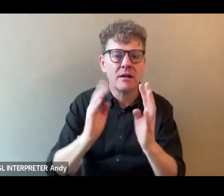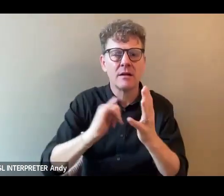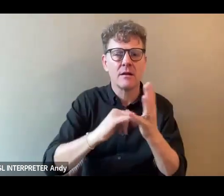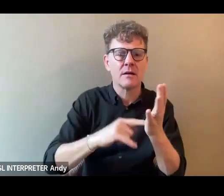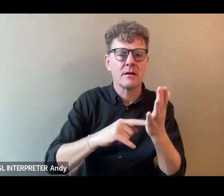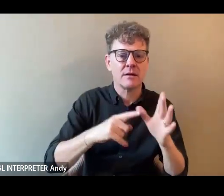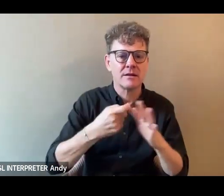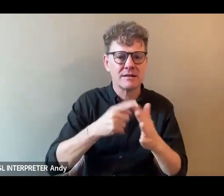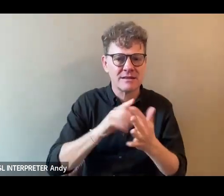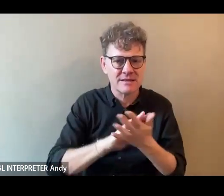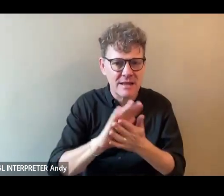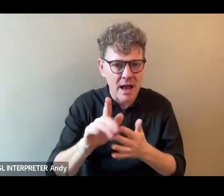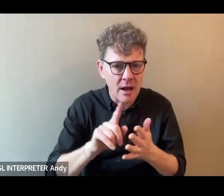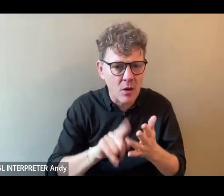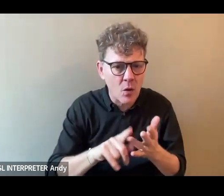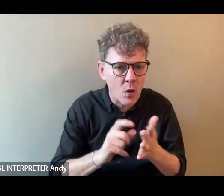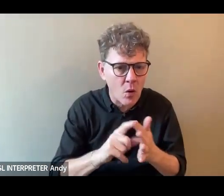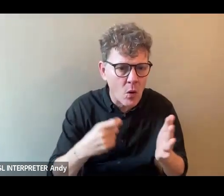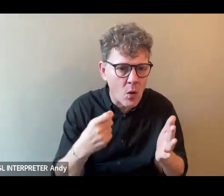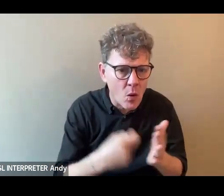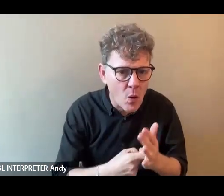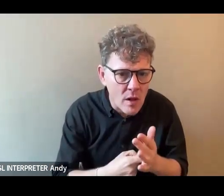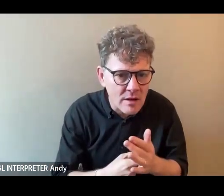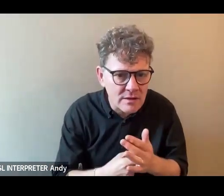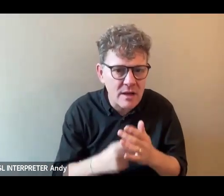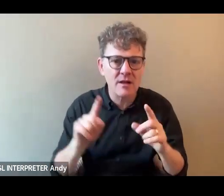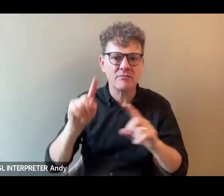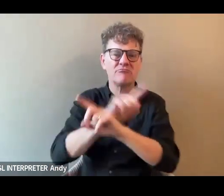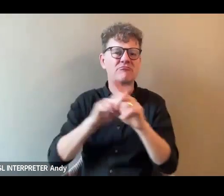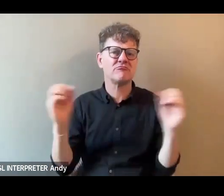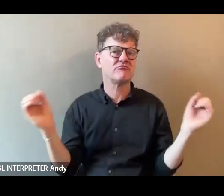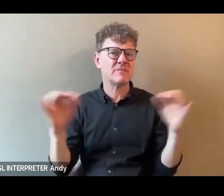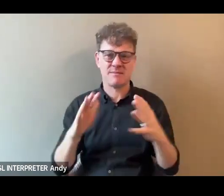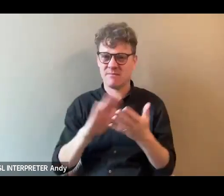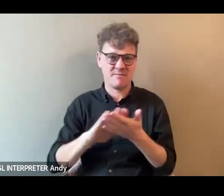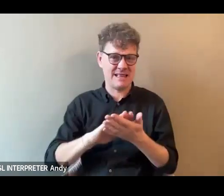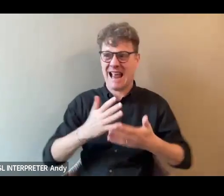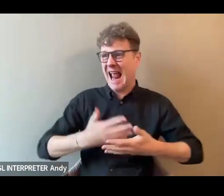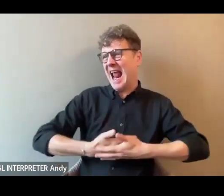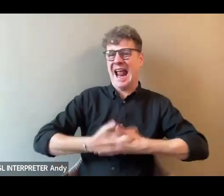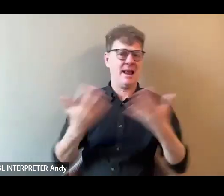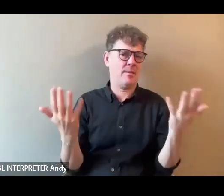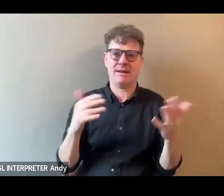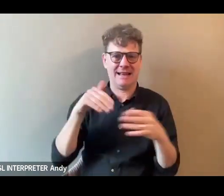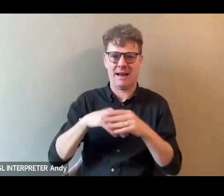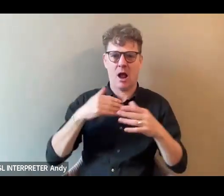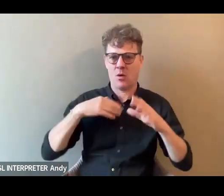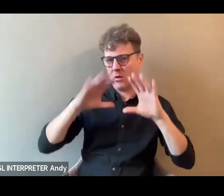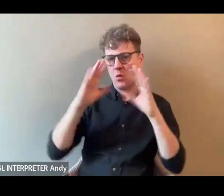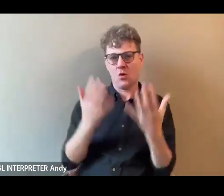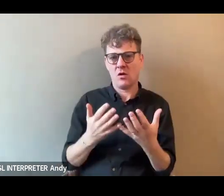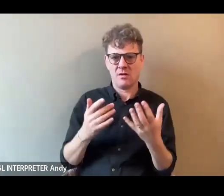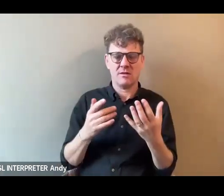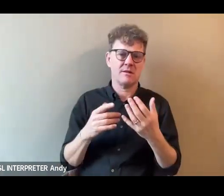of input into how organizations and workplaces are designed should test this out. Or